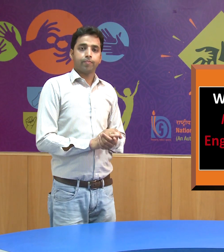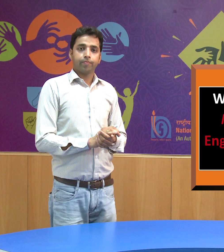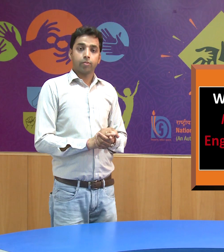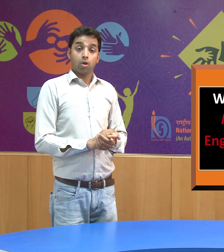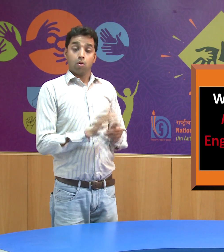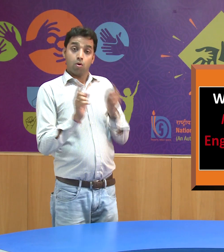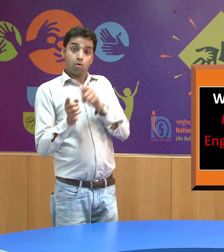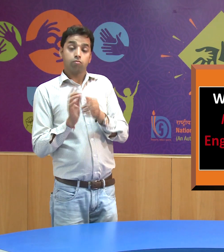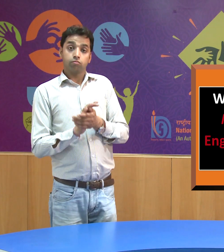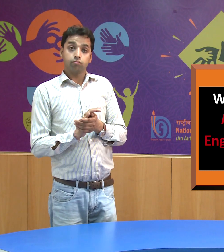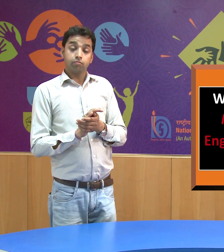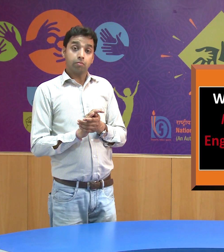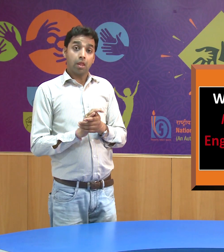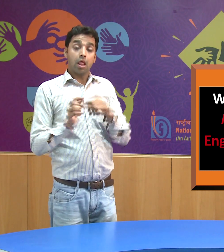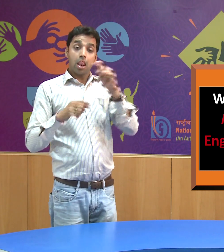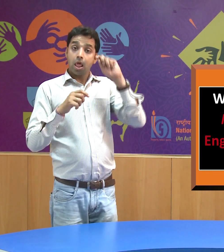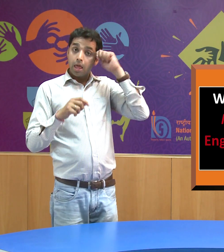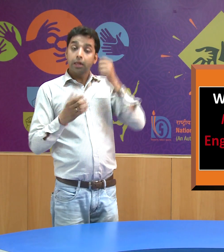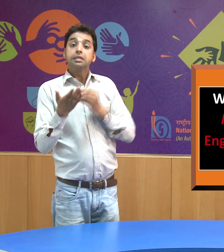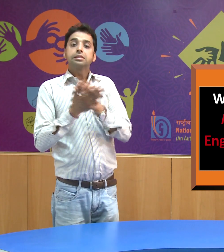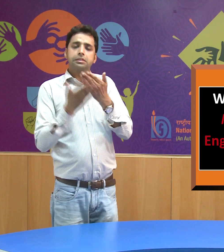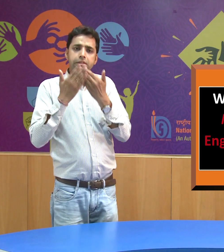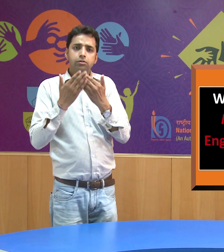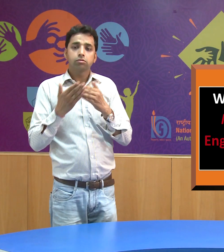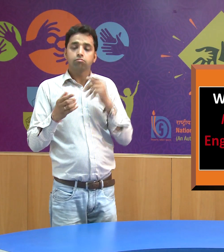of English education in India.